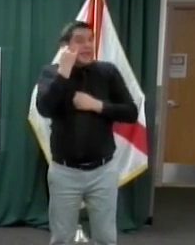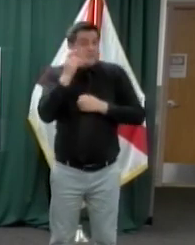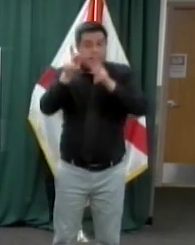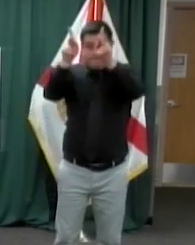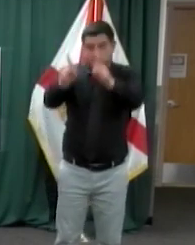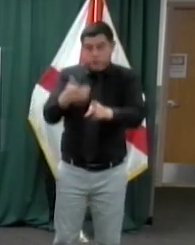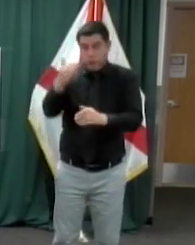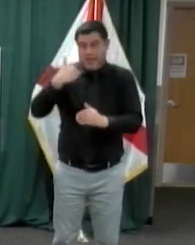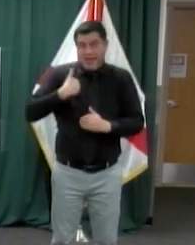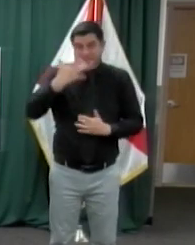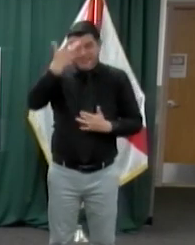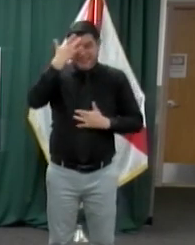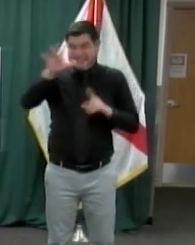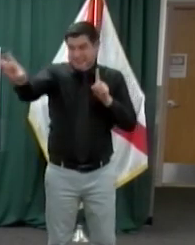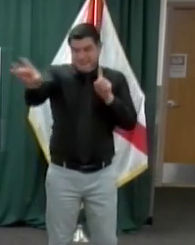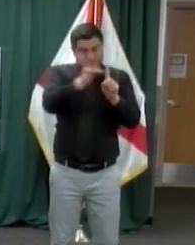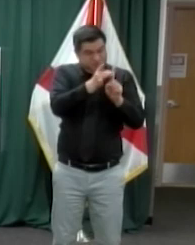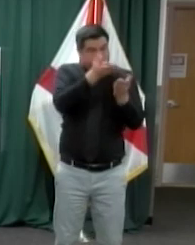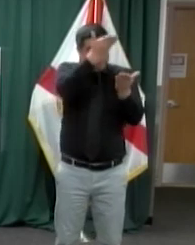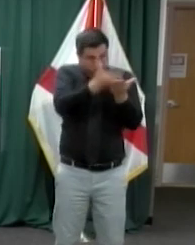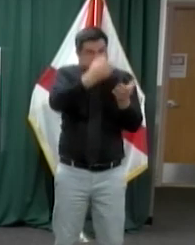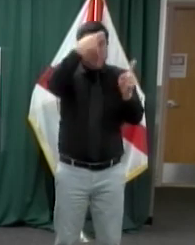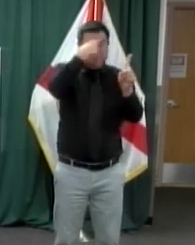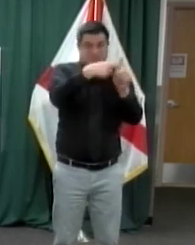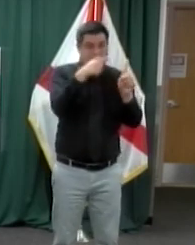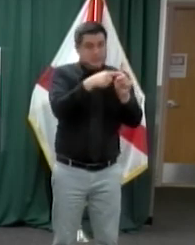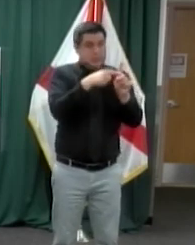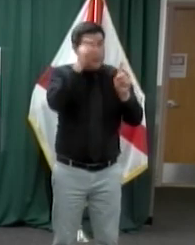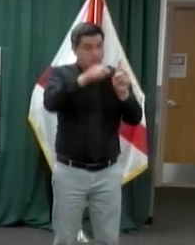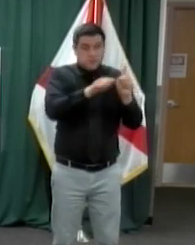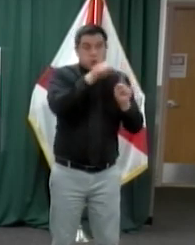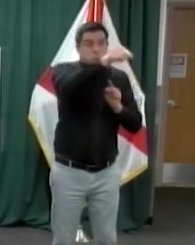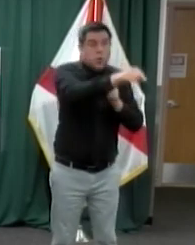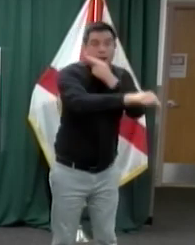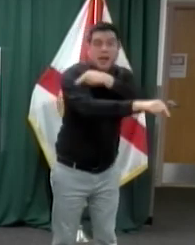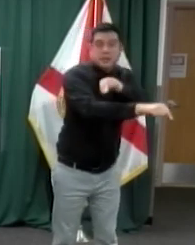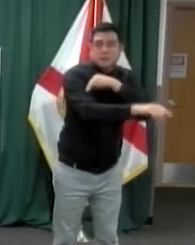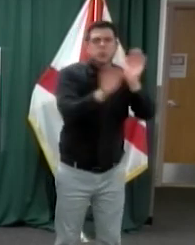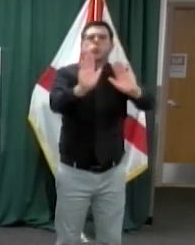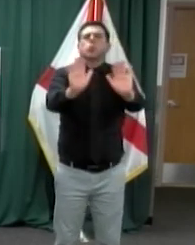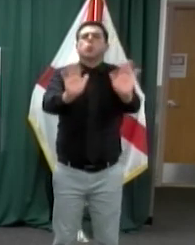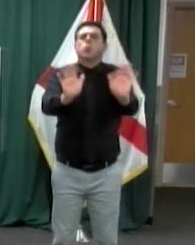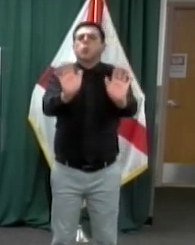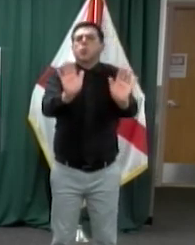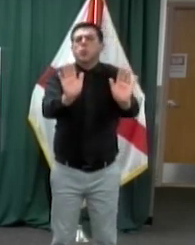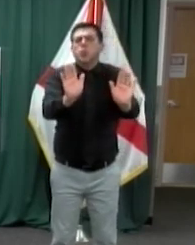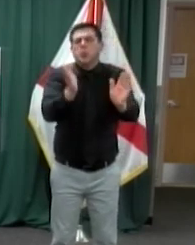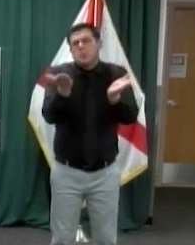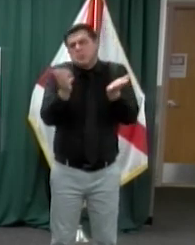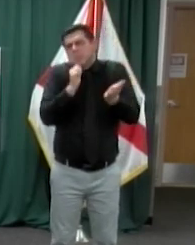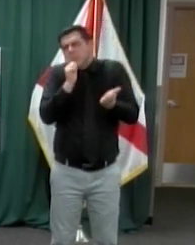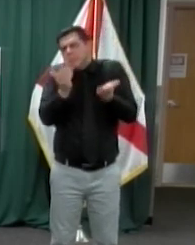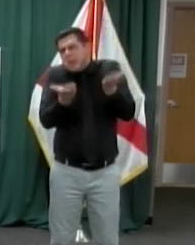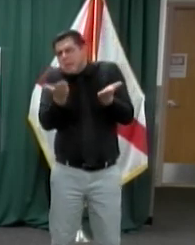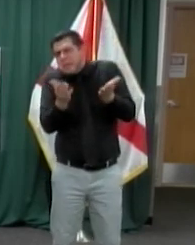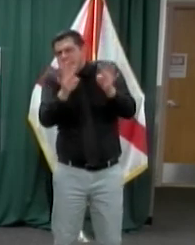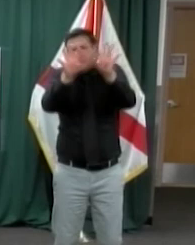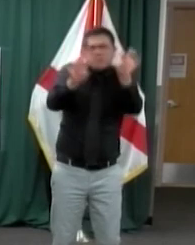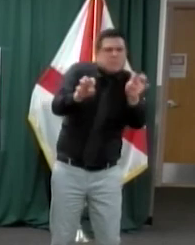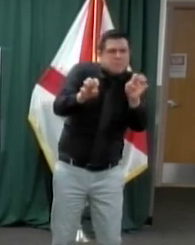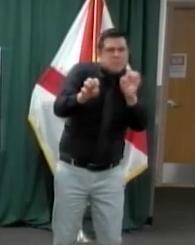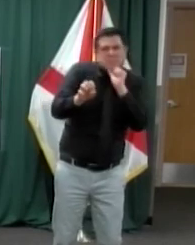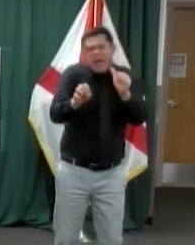hospital. So that's what we really got to focus on. We can't afford to overload our hospitals and our first responders. So that's